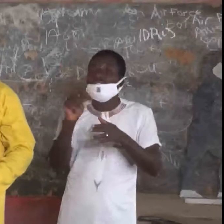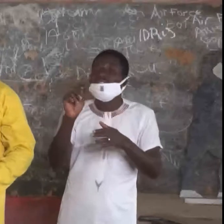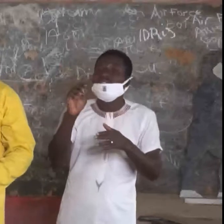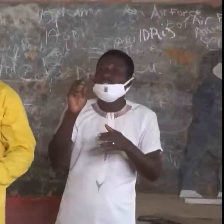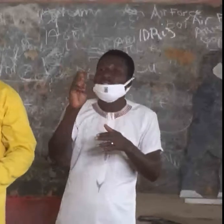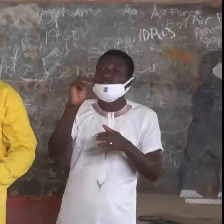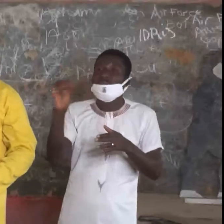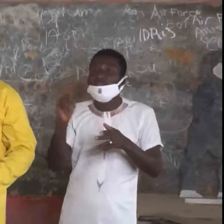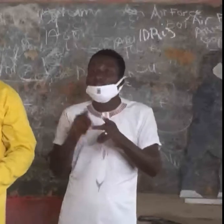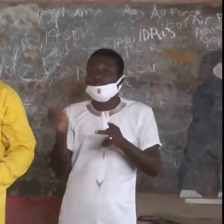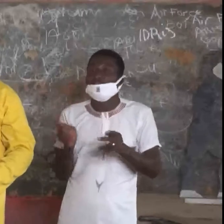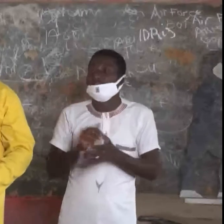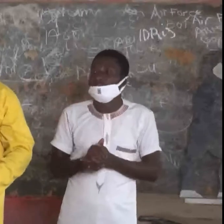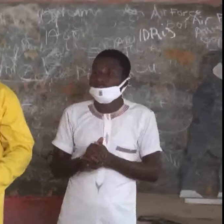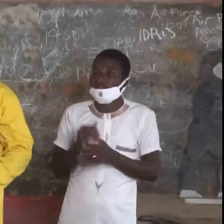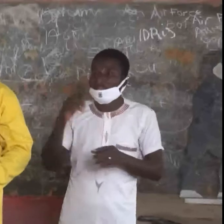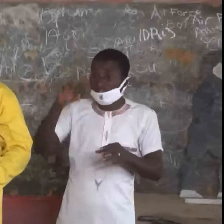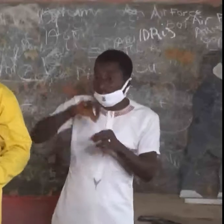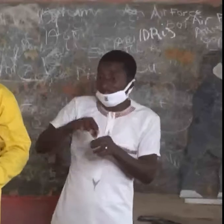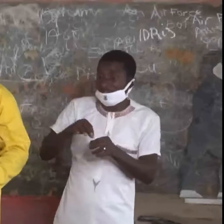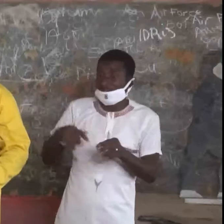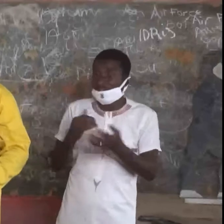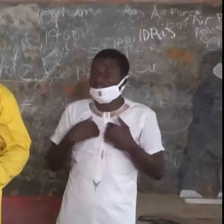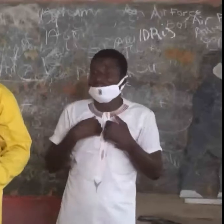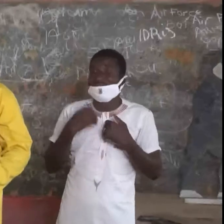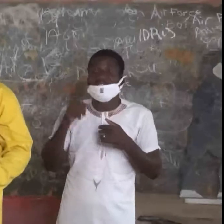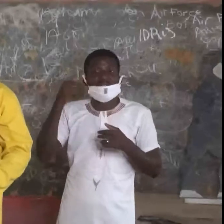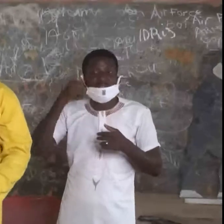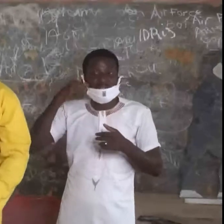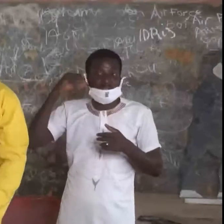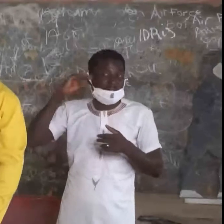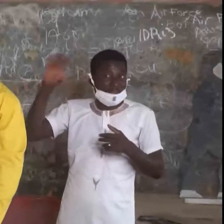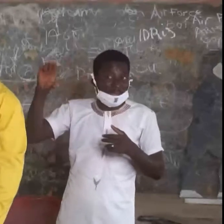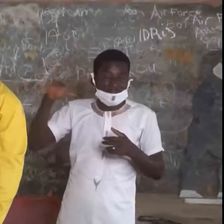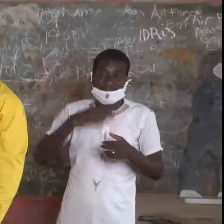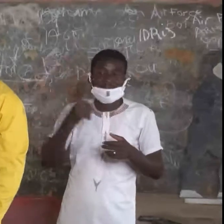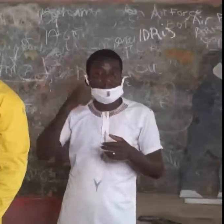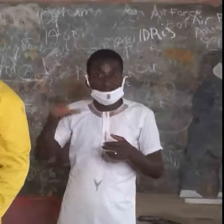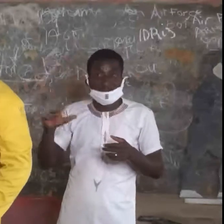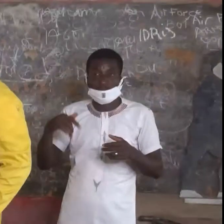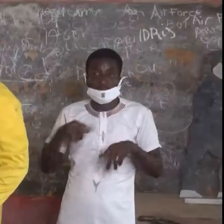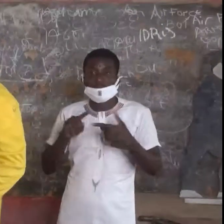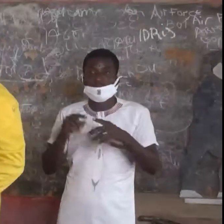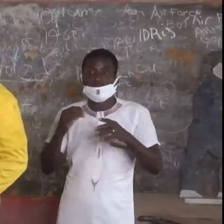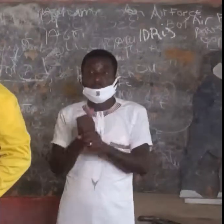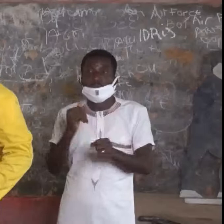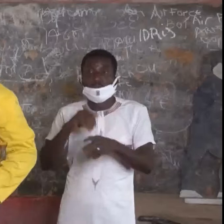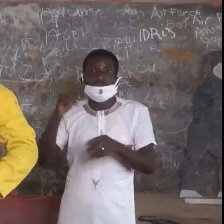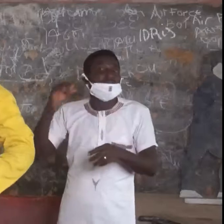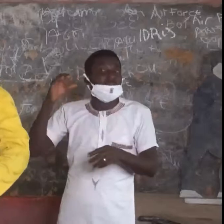male part, because in fitting, we have the male and the female. Now we are going to work on the male. The measurement